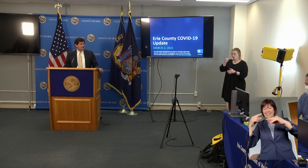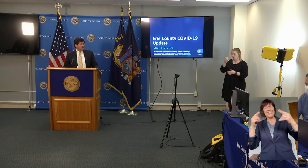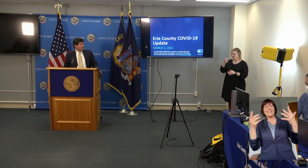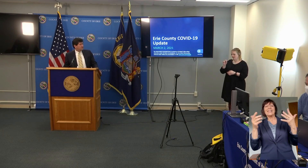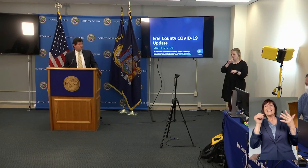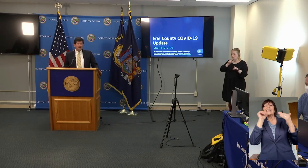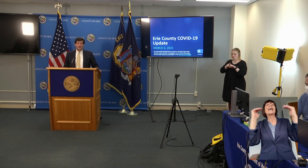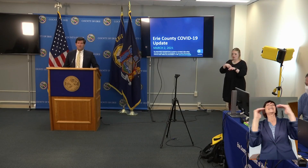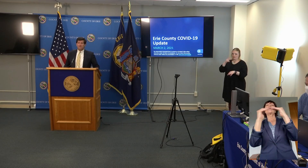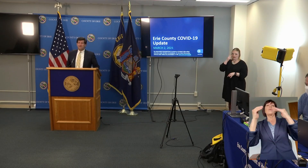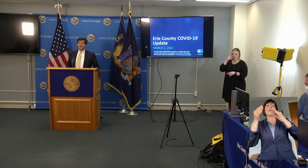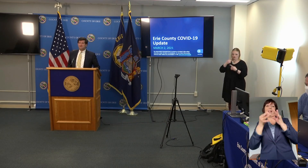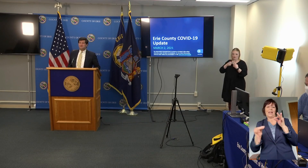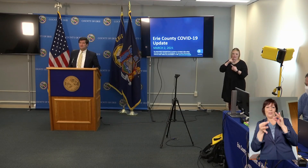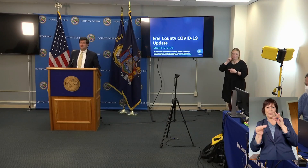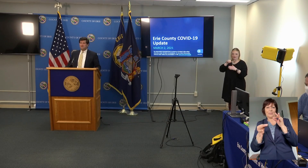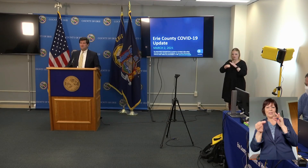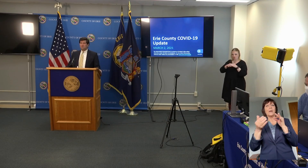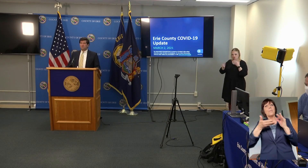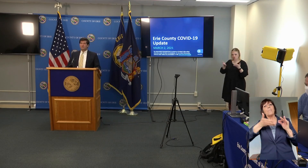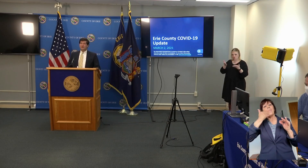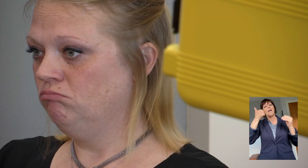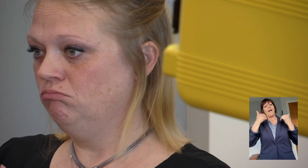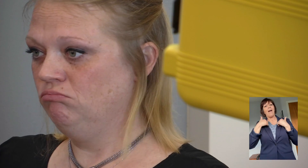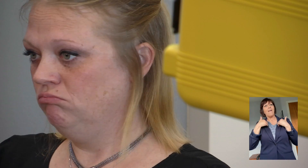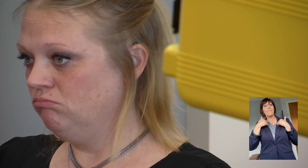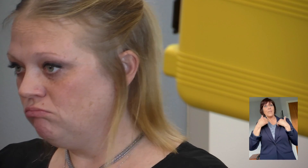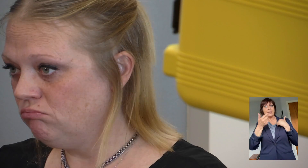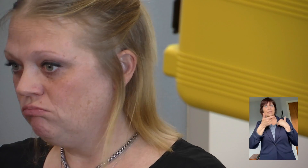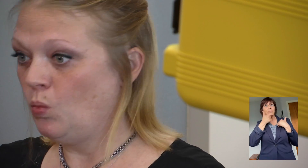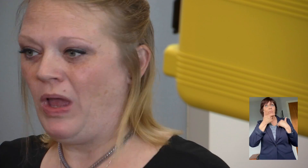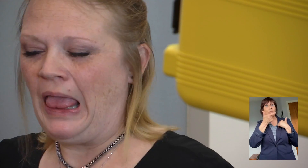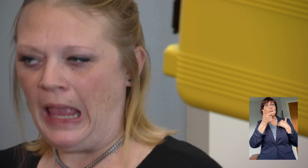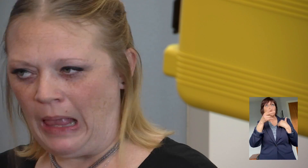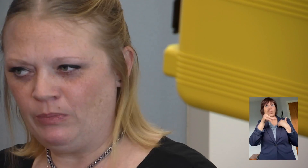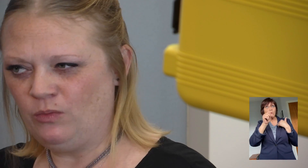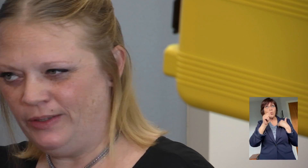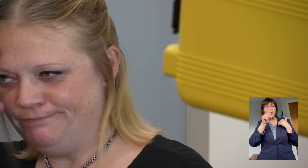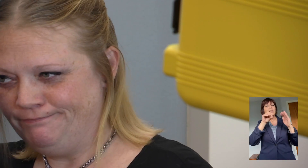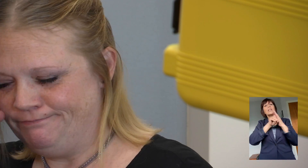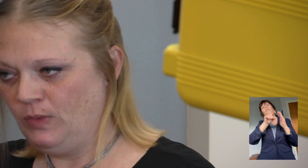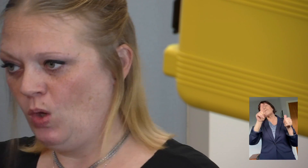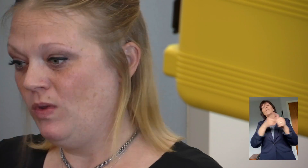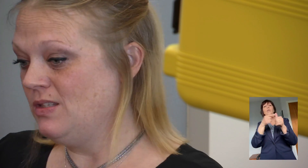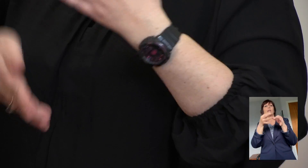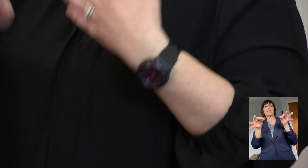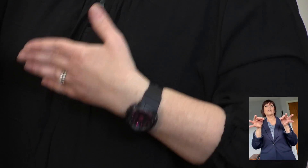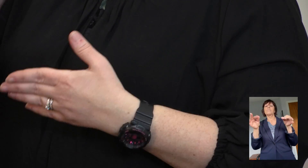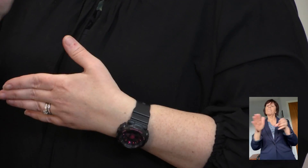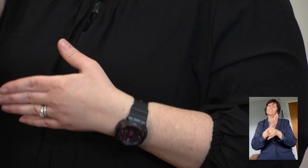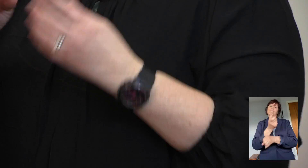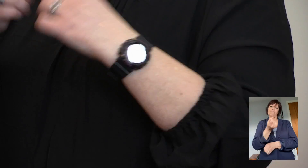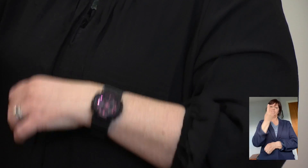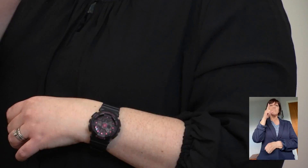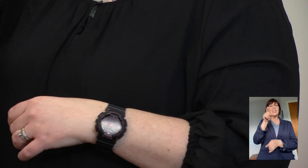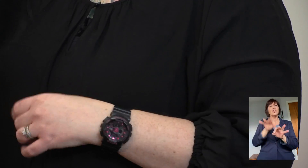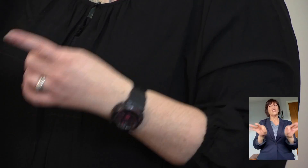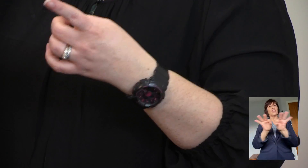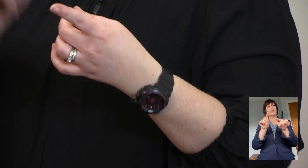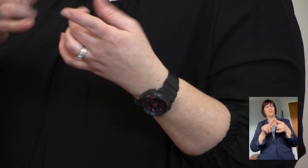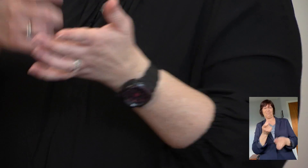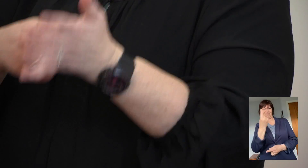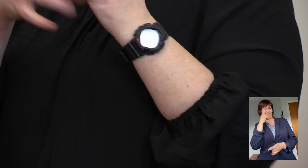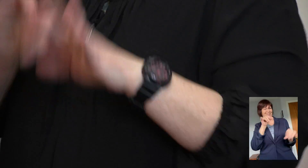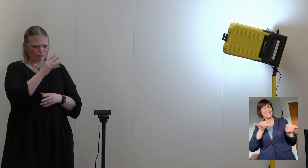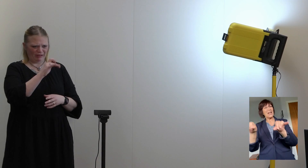English words, so they're not equivalent. It's just better to have it in their first language as ASL so they can completely understand, because they deserve to understand just